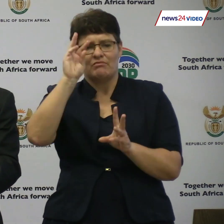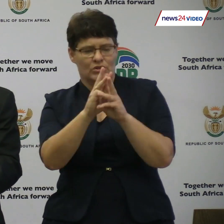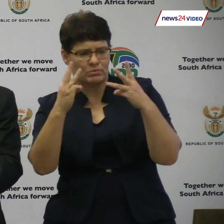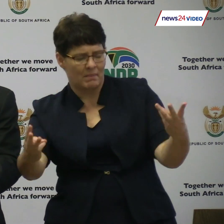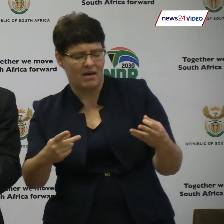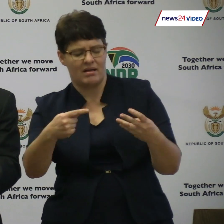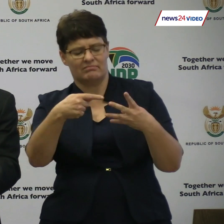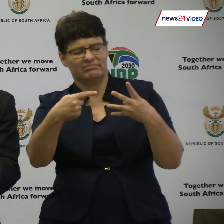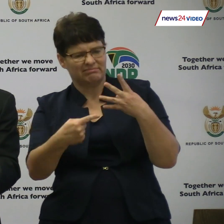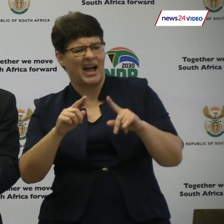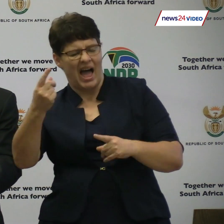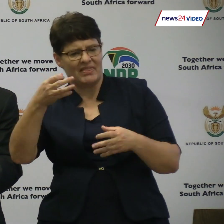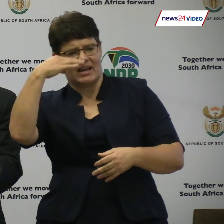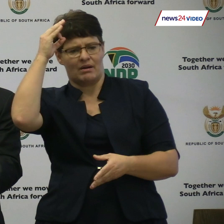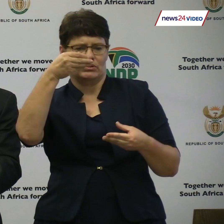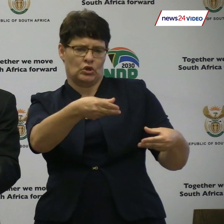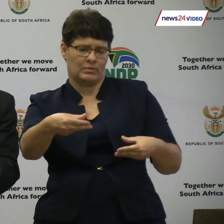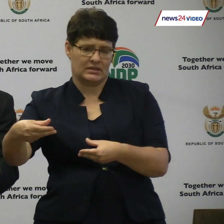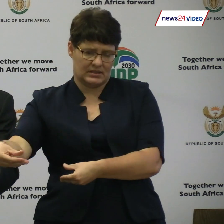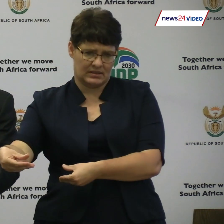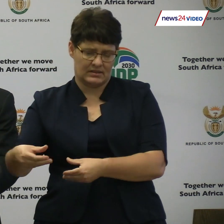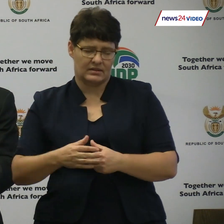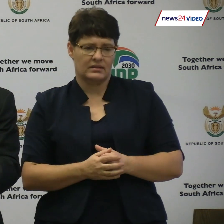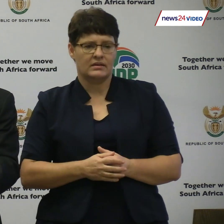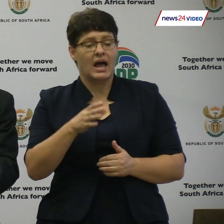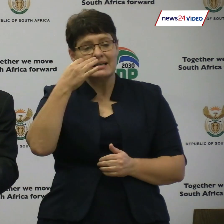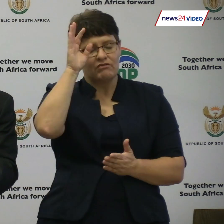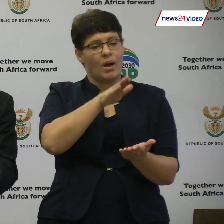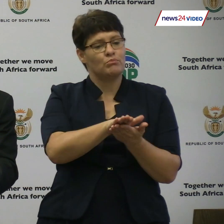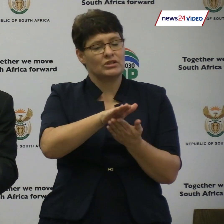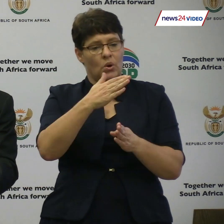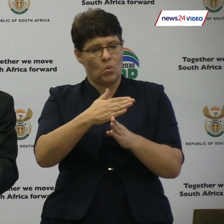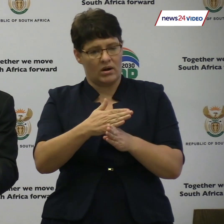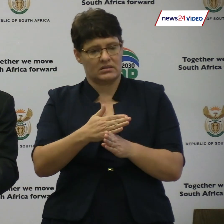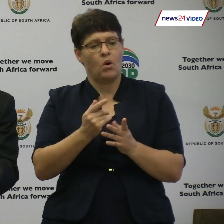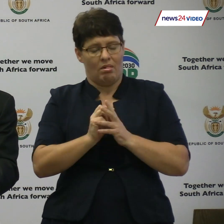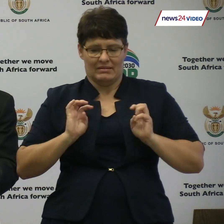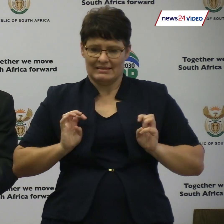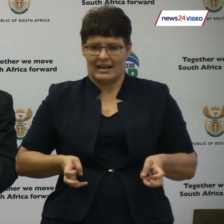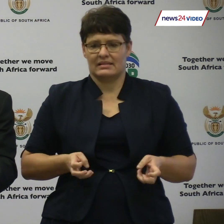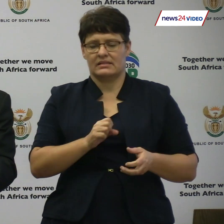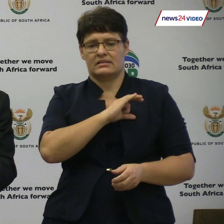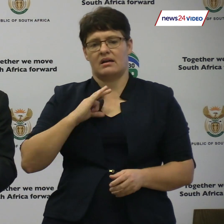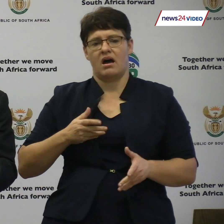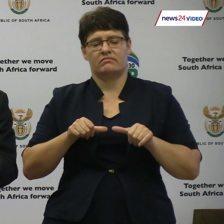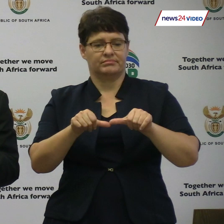other government documents. So for that reason, government printing works will remain with skeleton staff